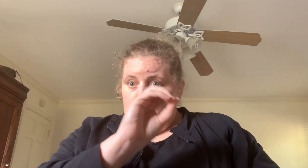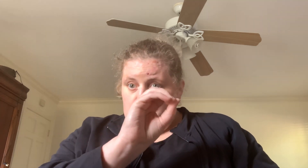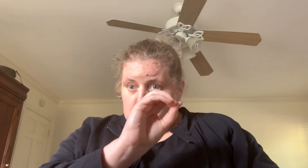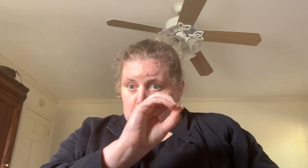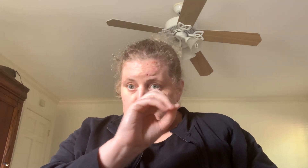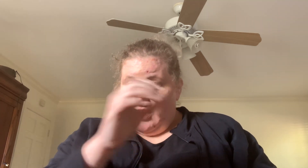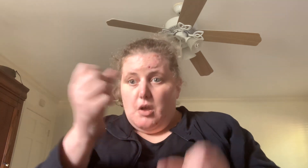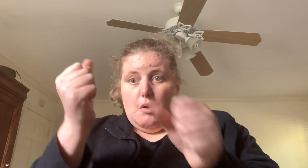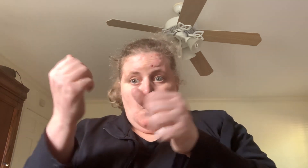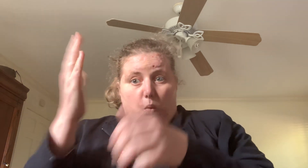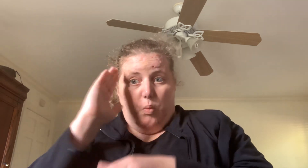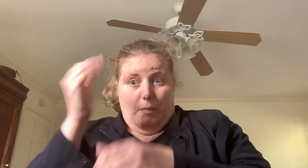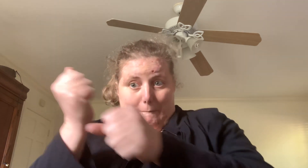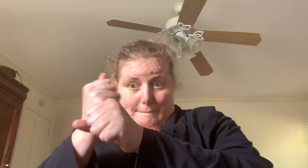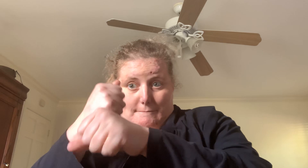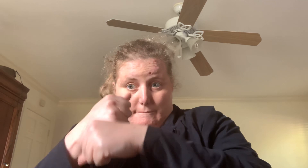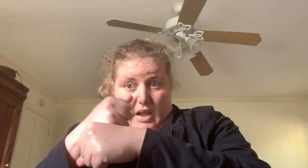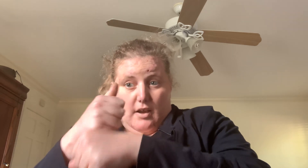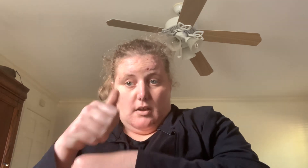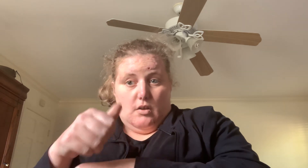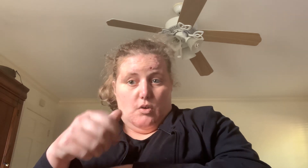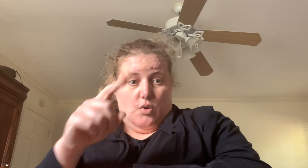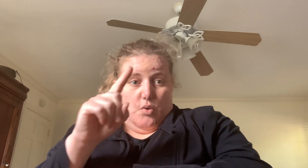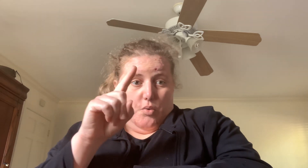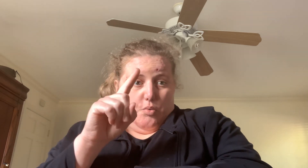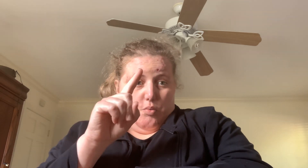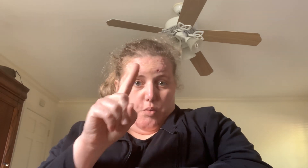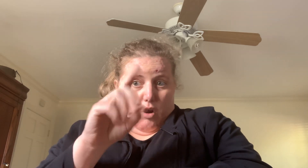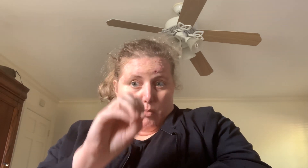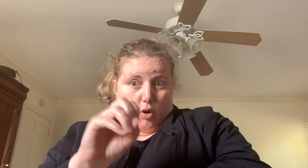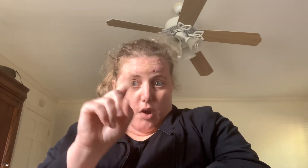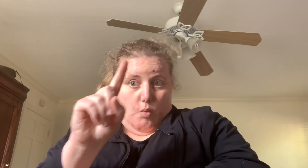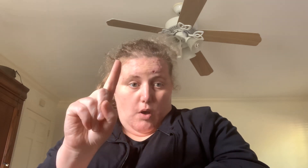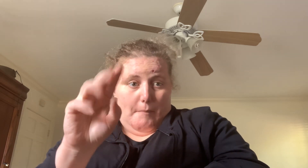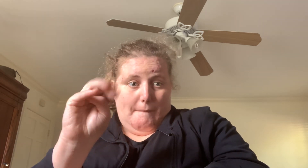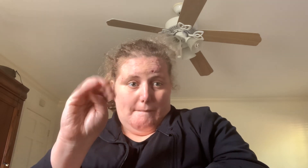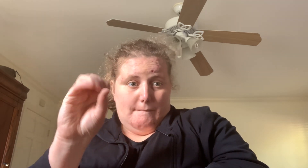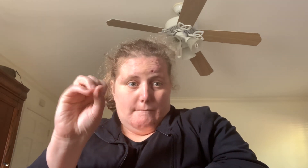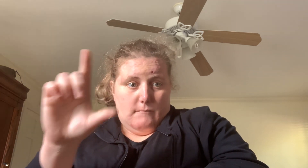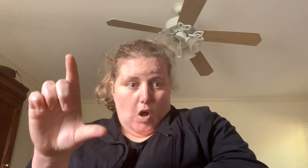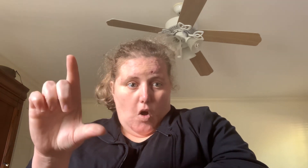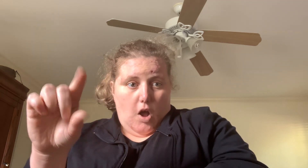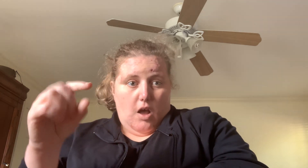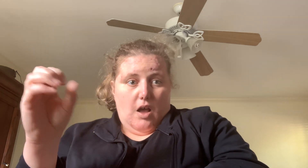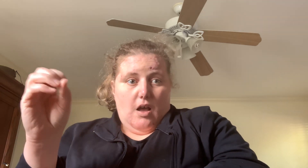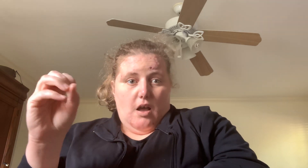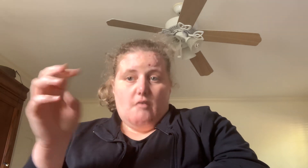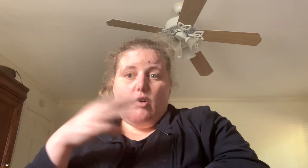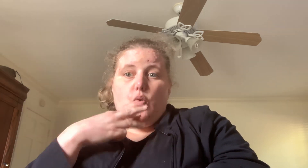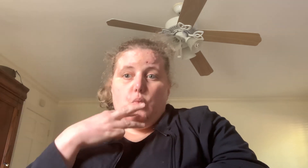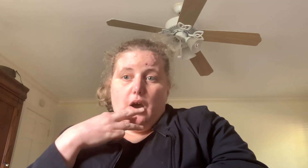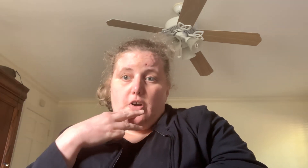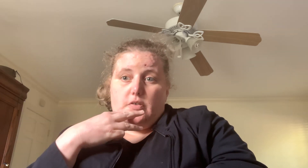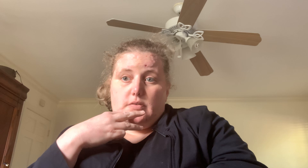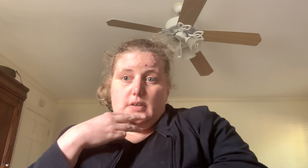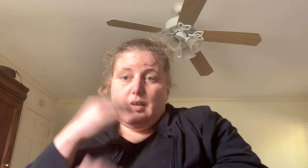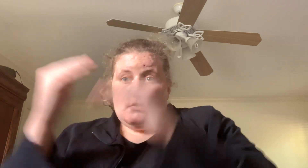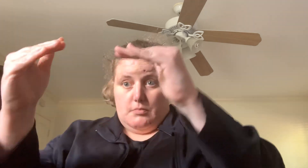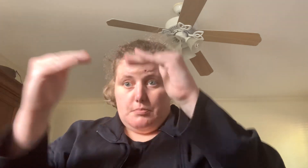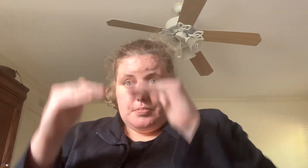the next thing is, how much does it weigh? That's what we want to know. I got how much I know how many